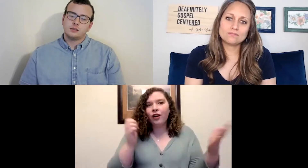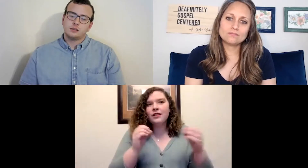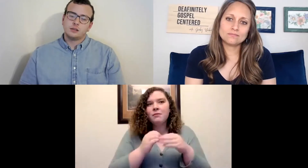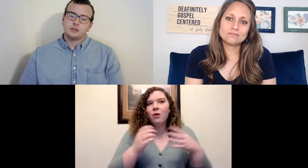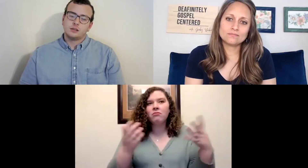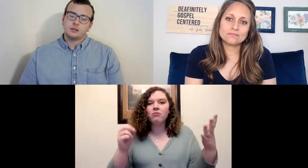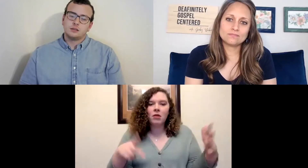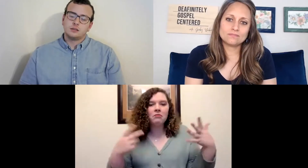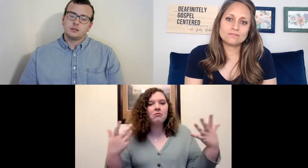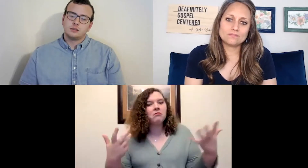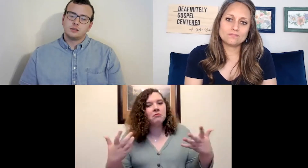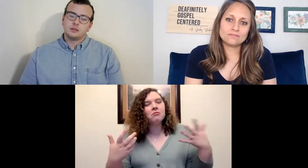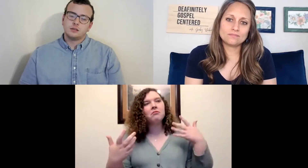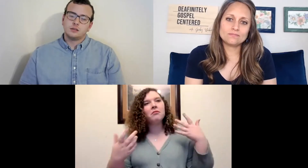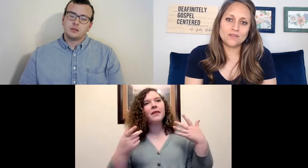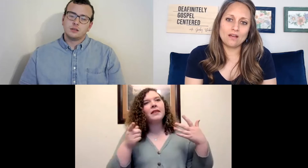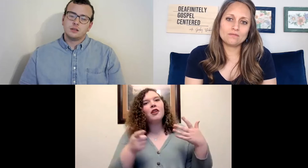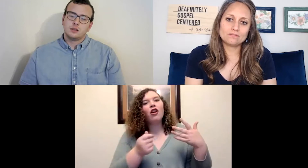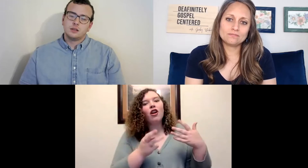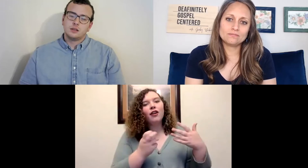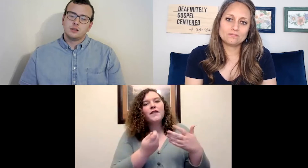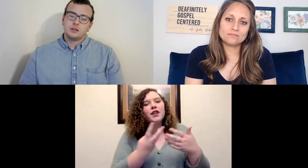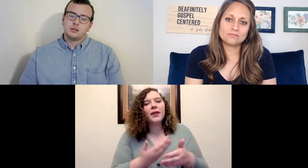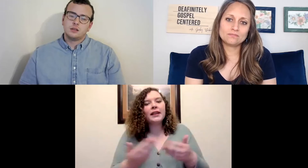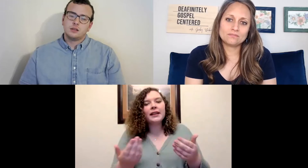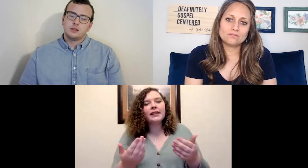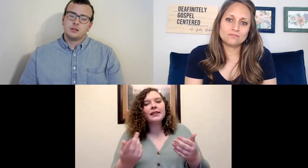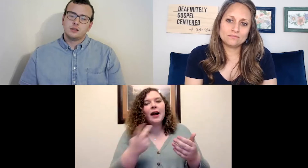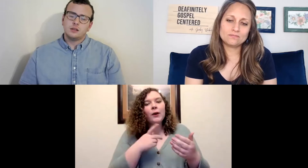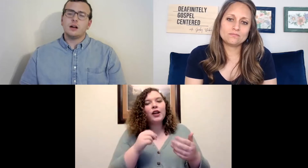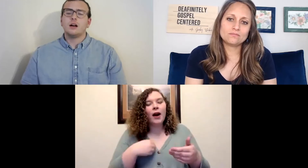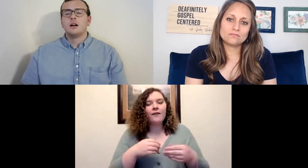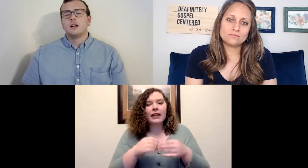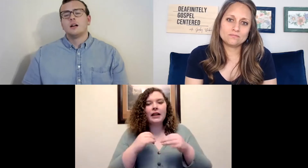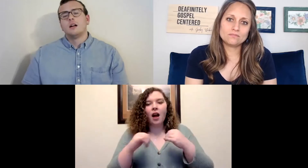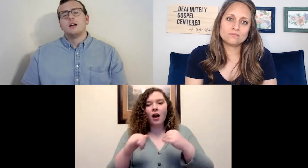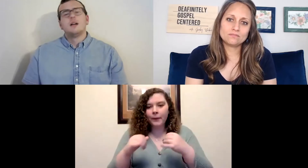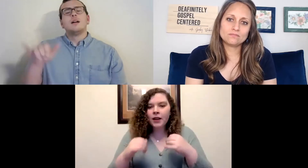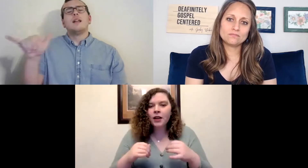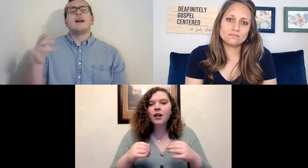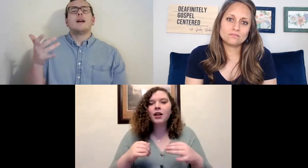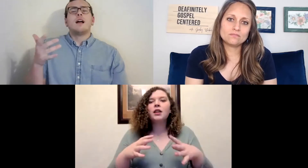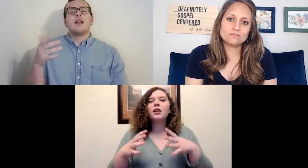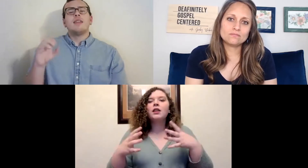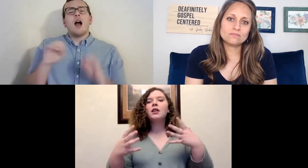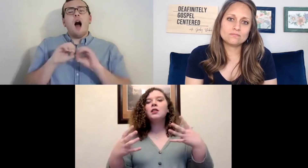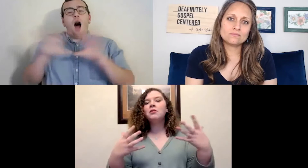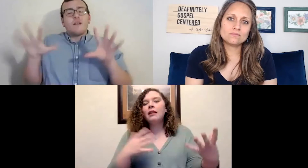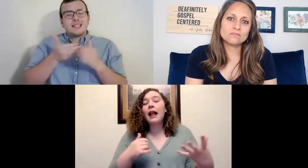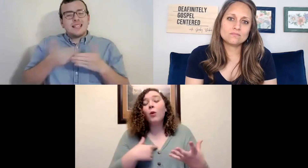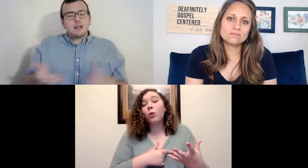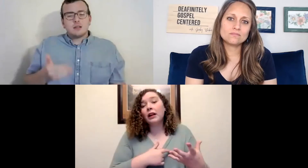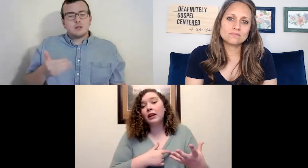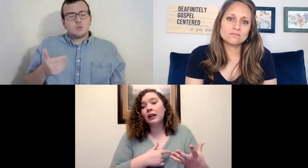past the differences. But now that we're older, we can start to identify the things ways that we are different. That we do have